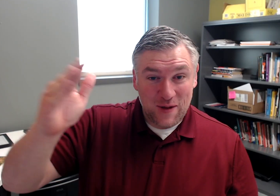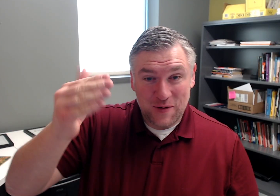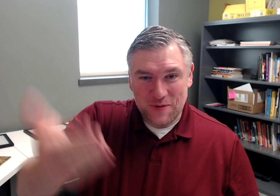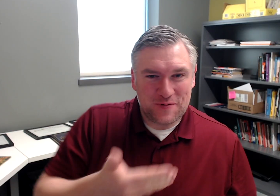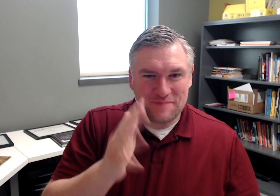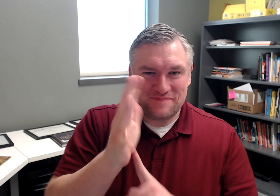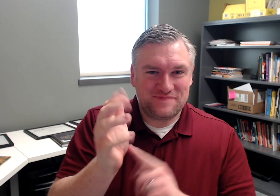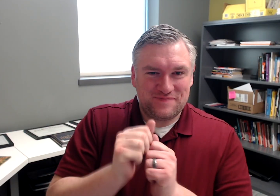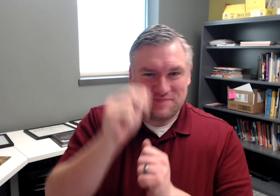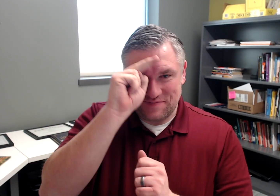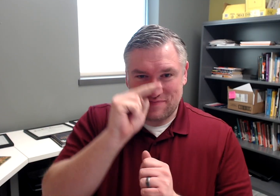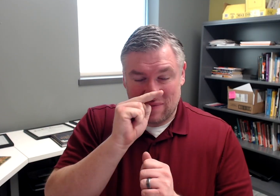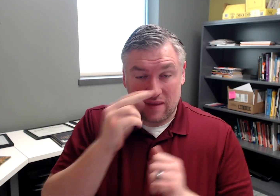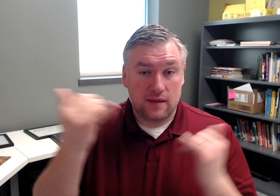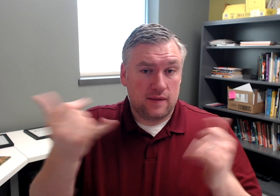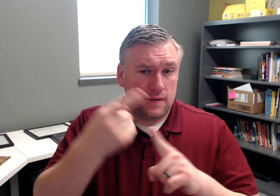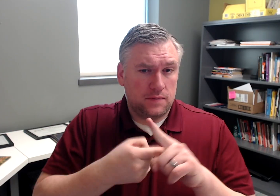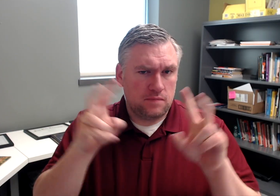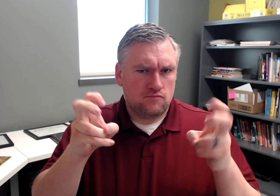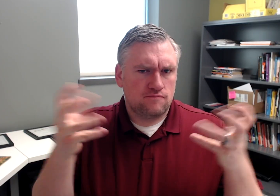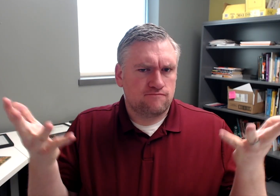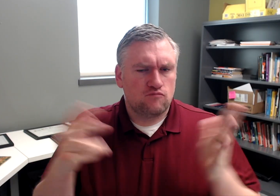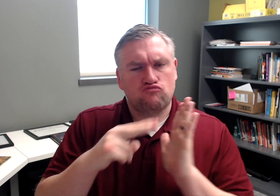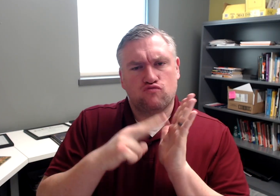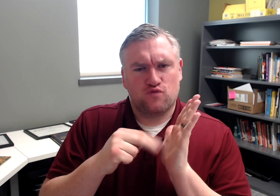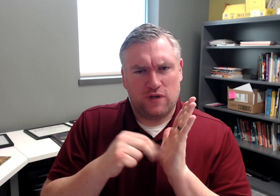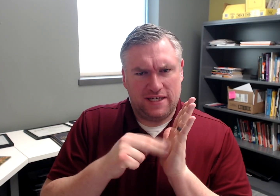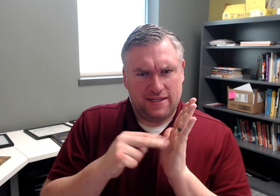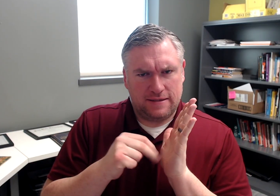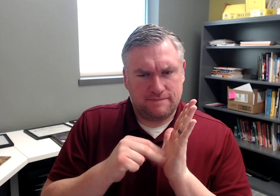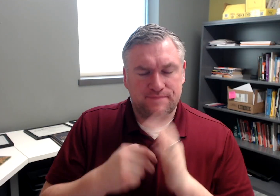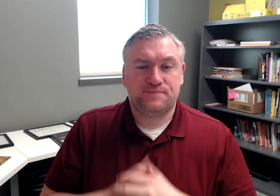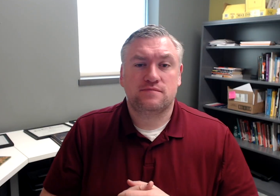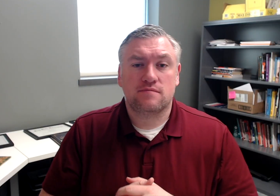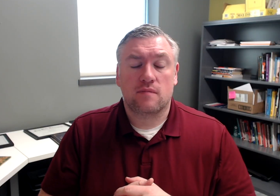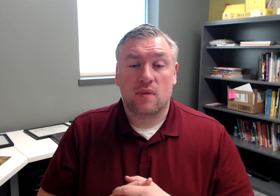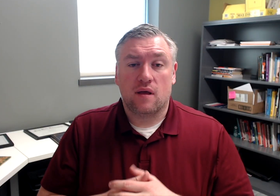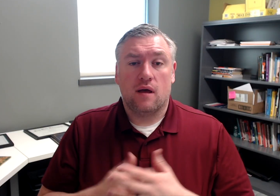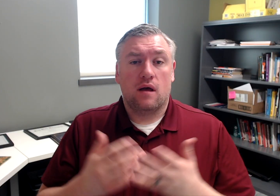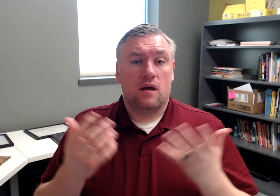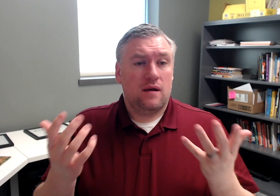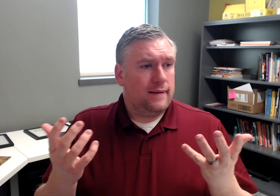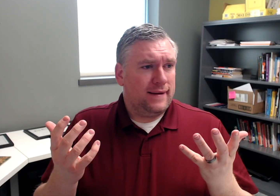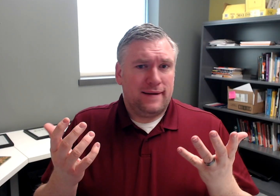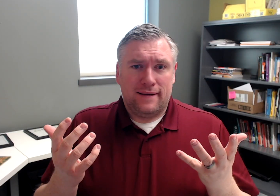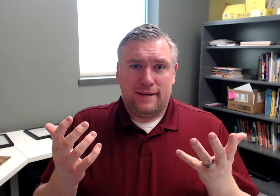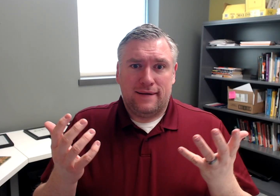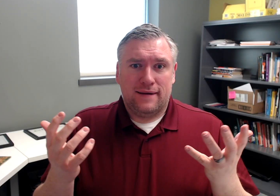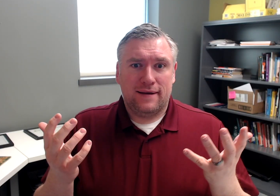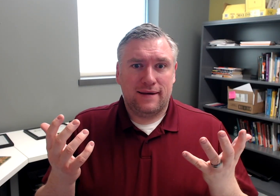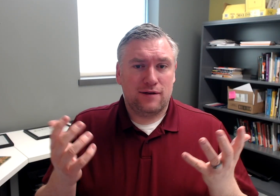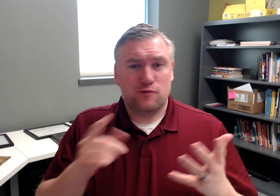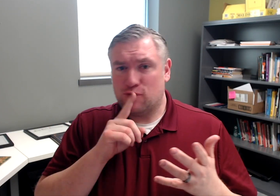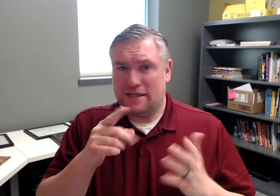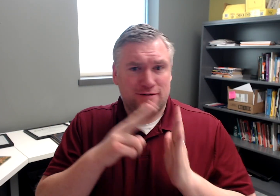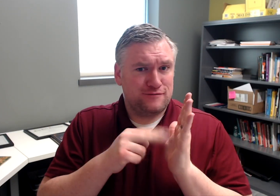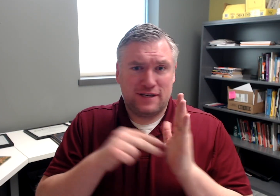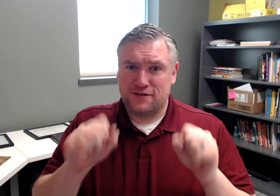Hello, and welcome to 5 Minutes with Nate. This month's topic is reading. Now,